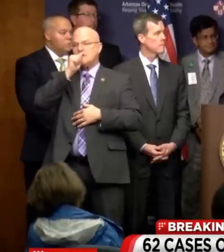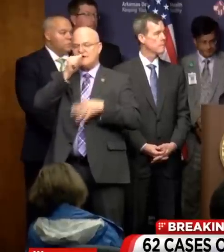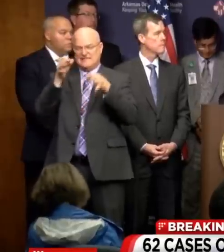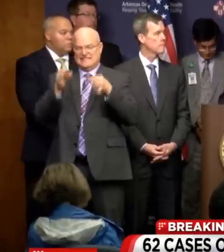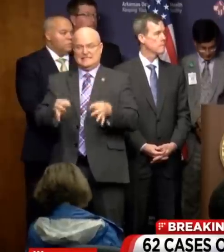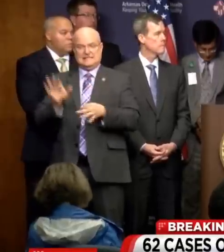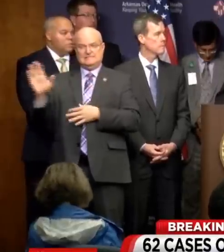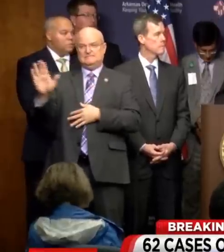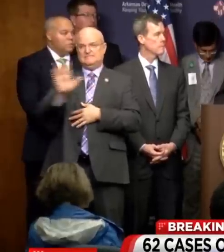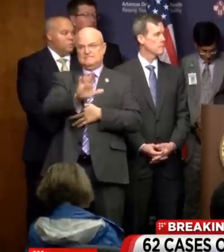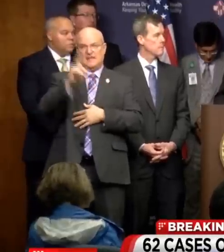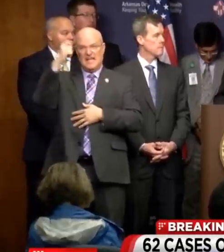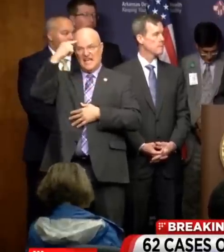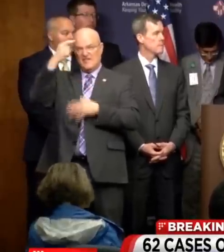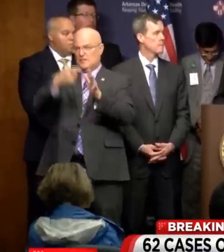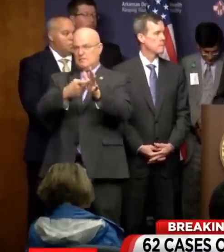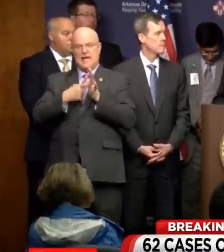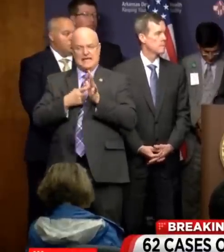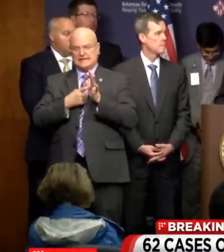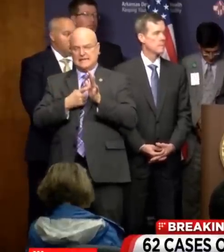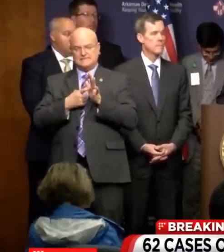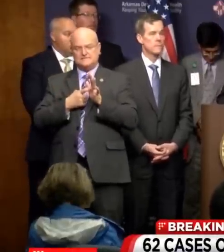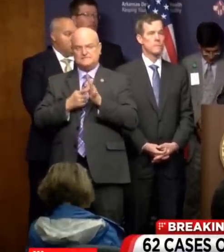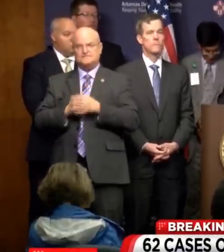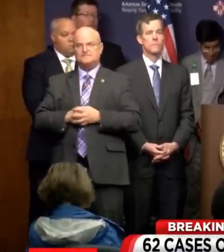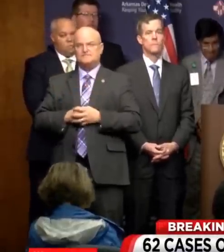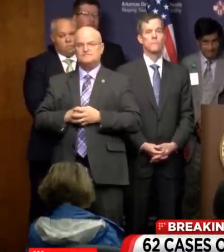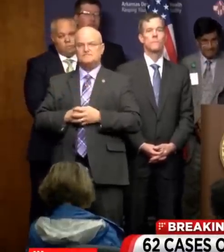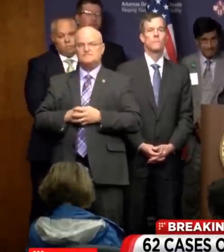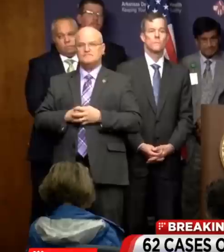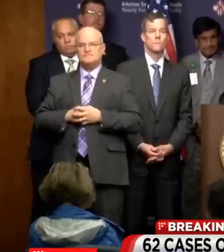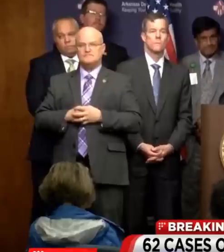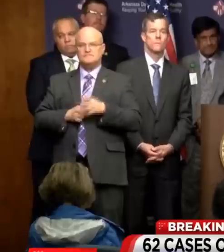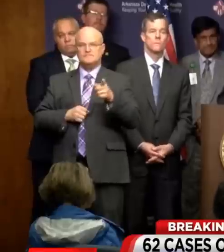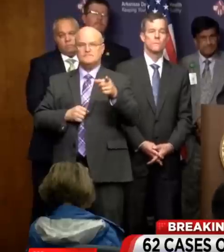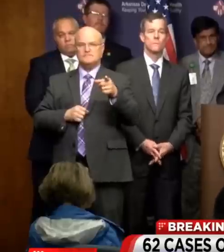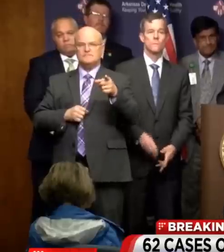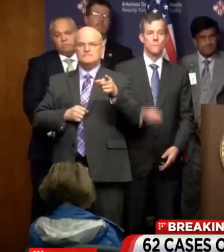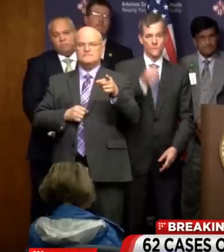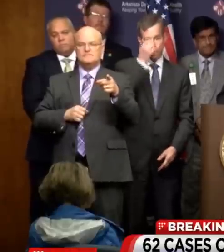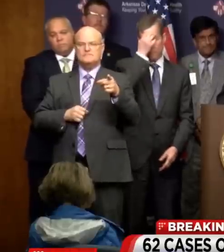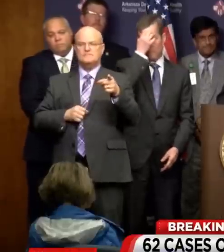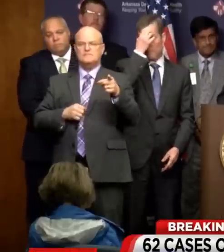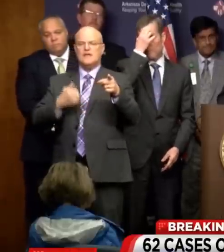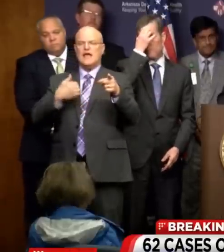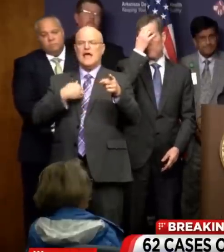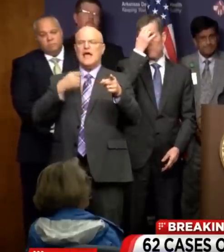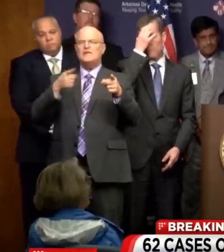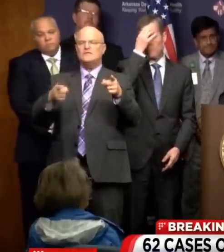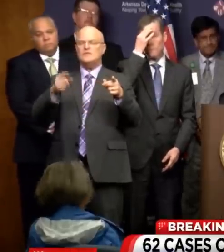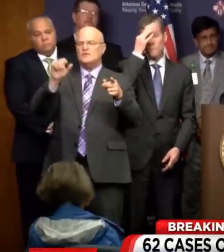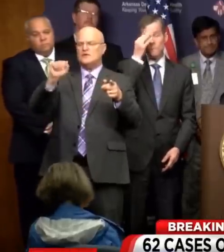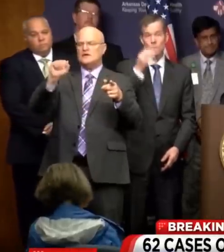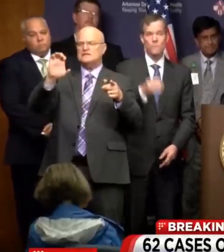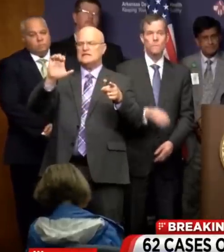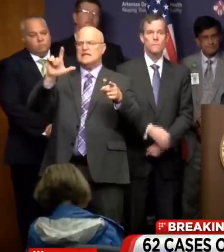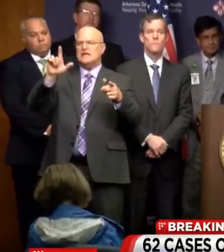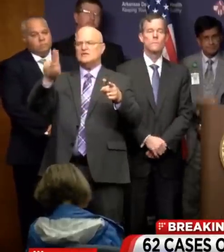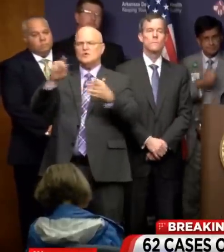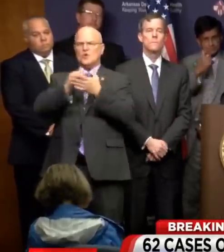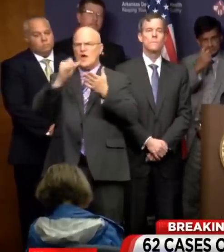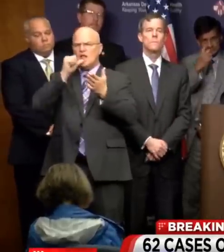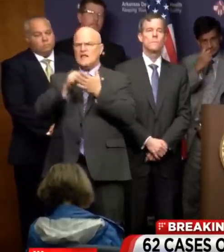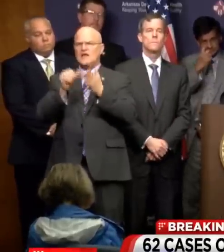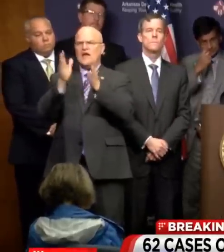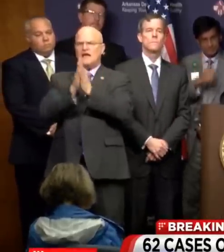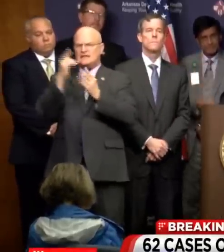decisions, that there's not any government mandate in that regard. Yes, John. The ACLU wrote you a letter